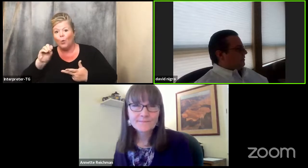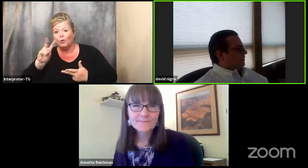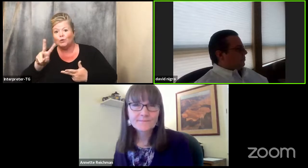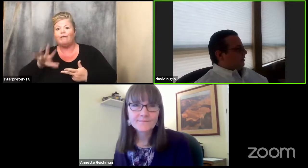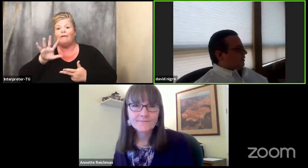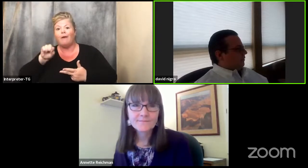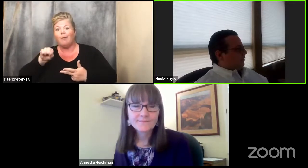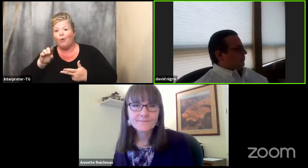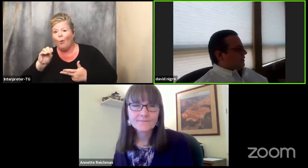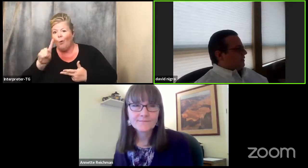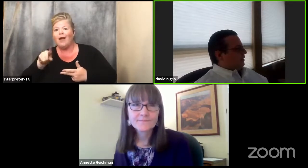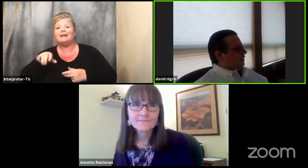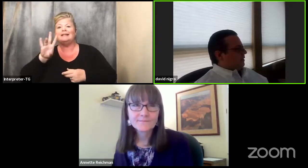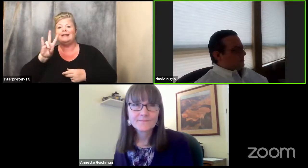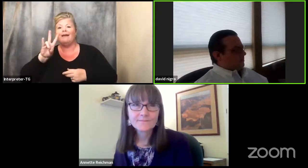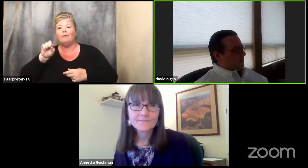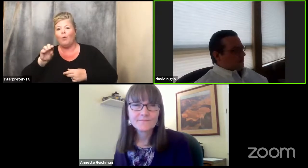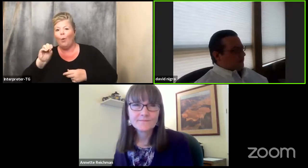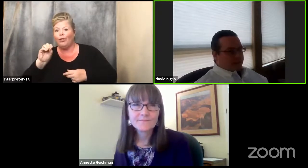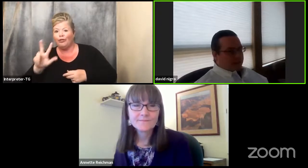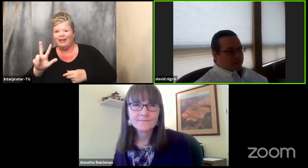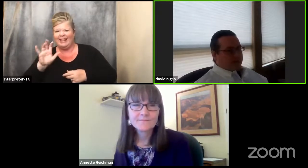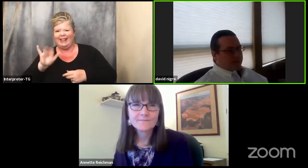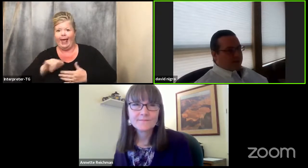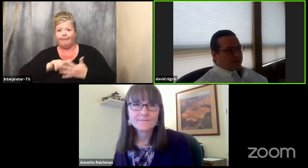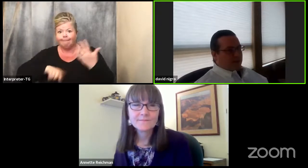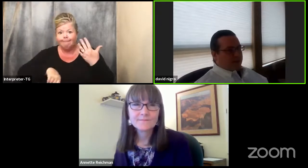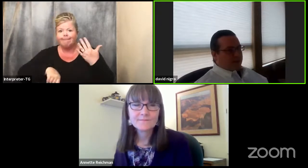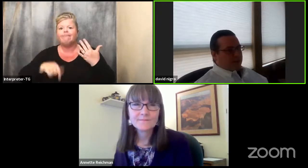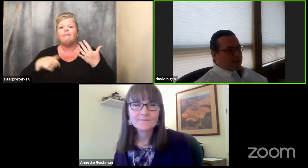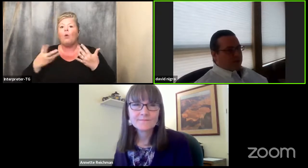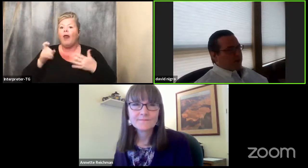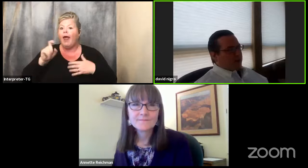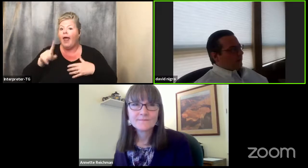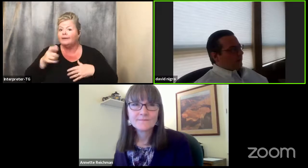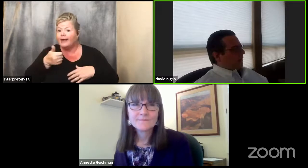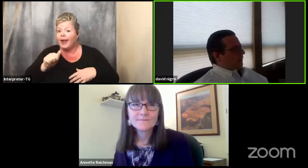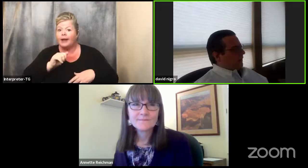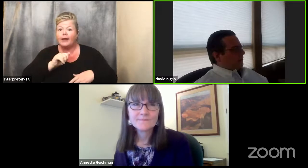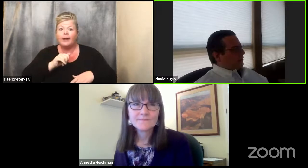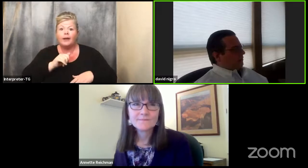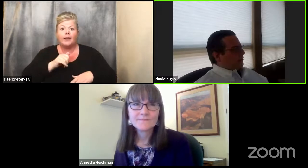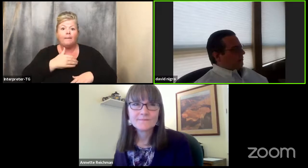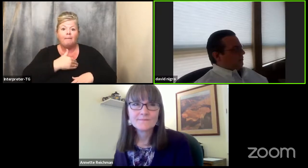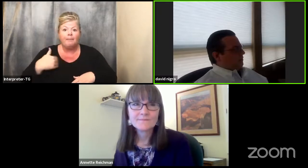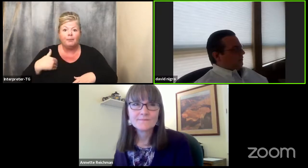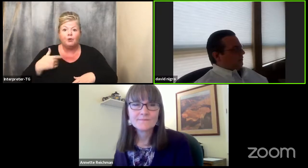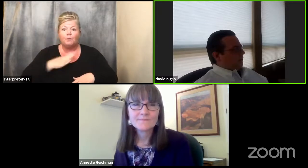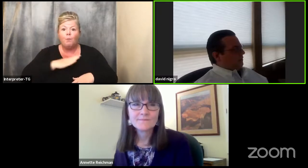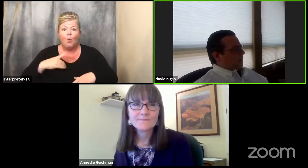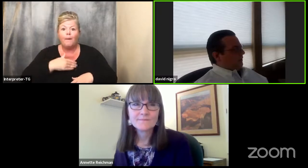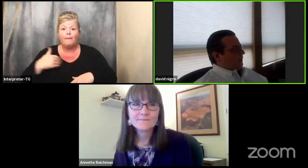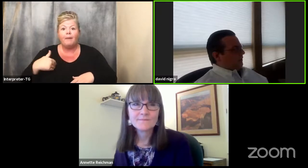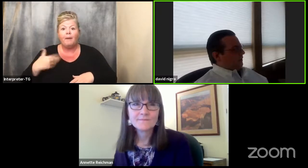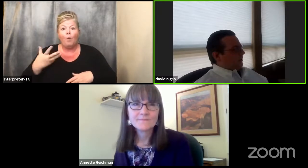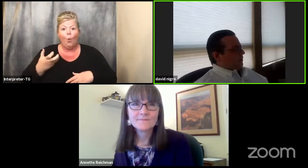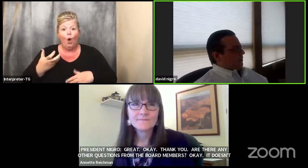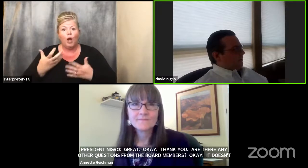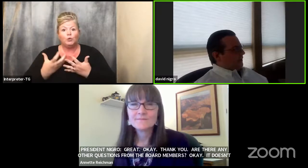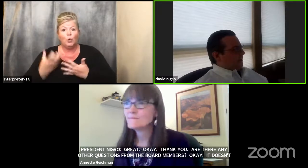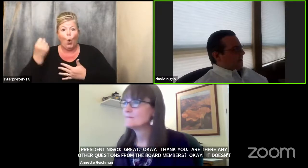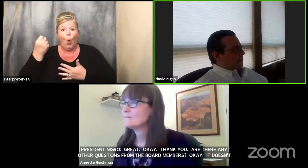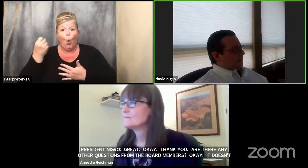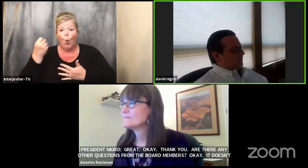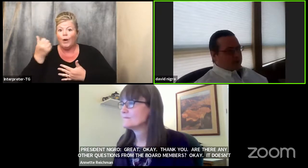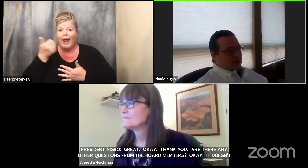and 7.03. At this time, I'd like to ask if there are any board members that would like to exclude one of